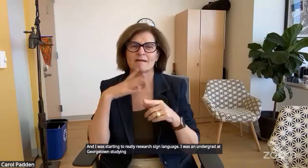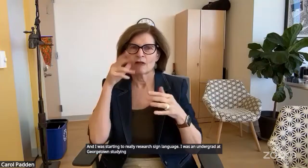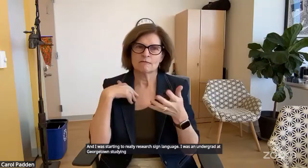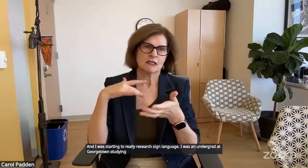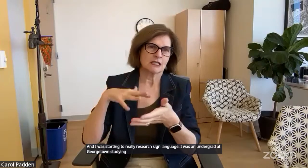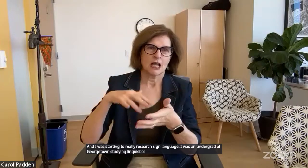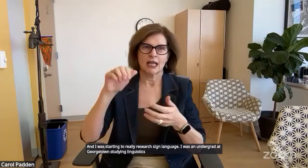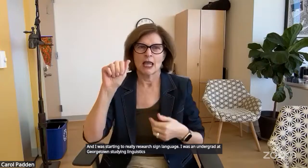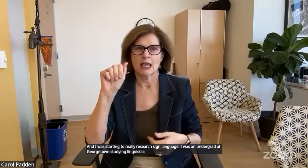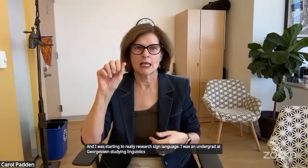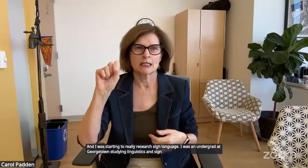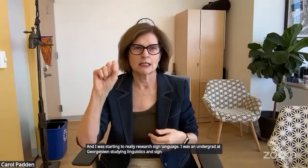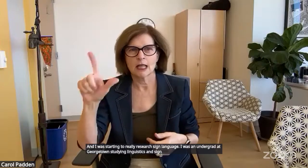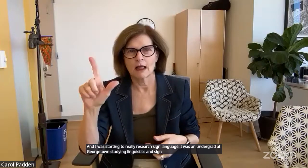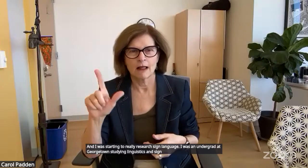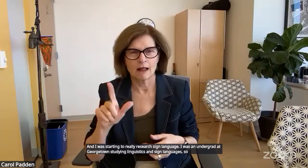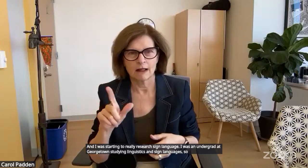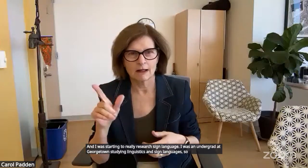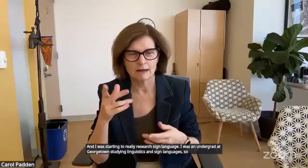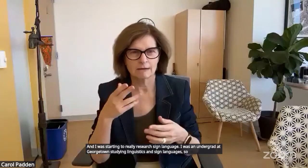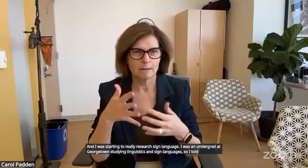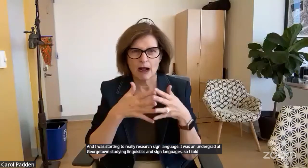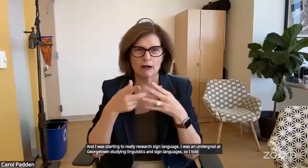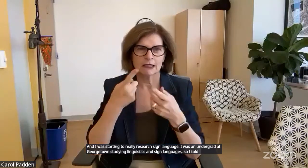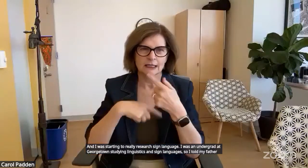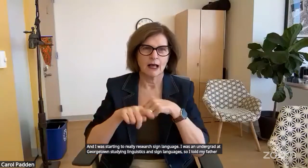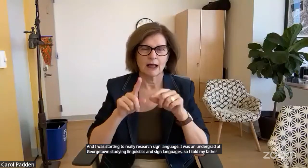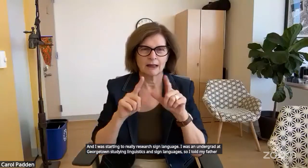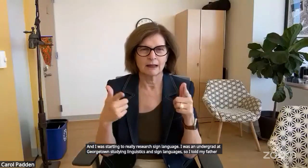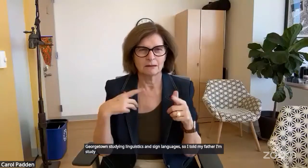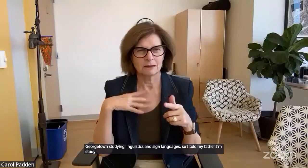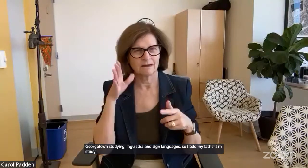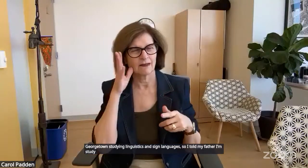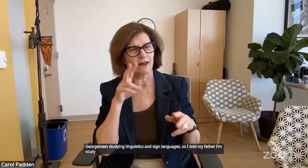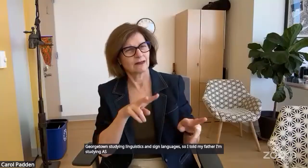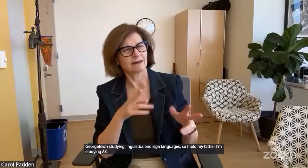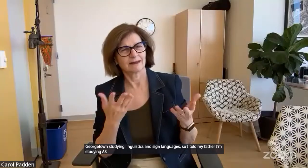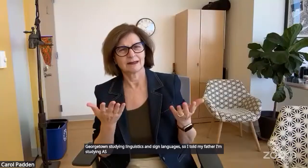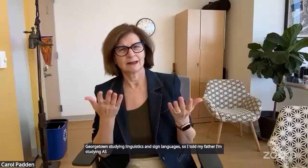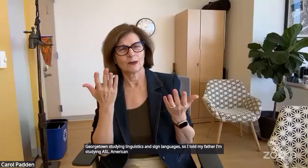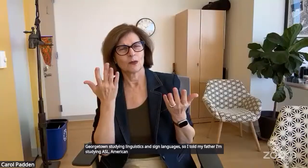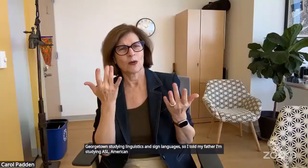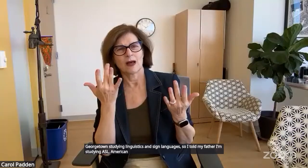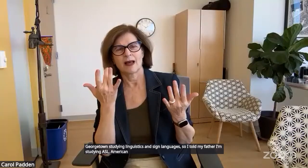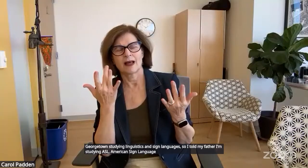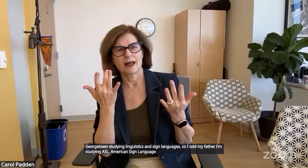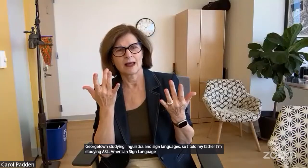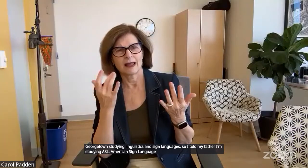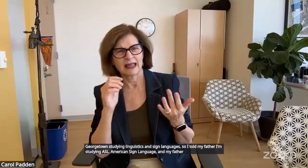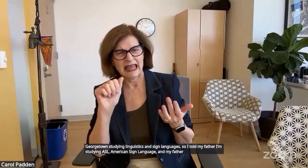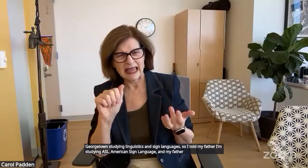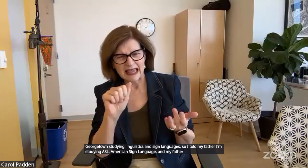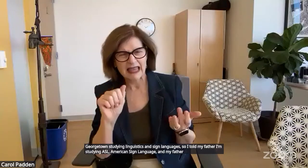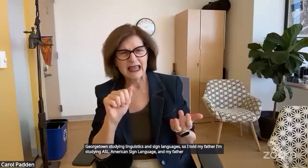linguistics and sign languages. So I told my father I'm studying ASL, American Sign Language. And my father